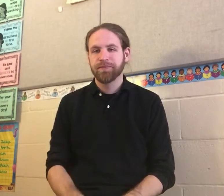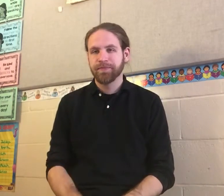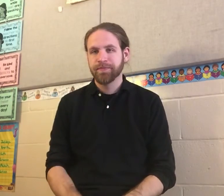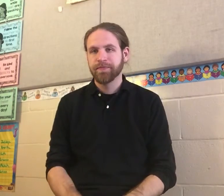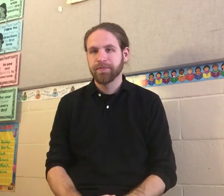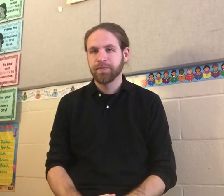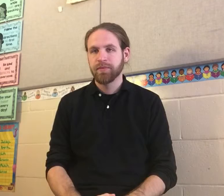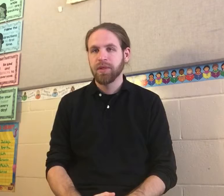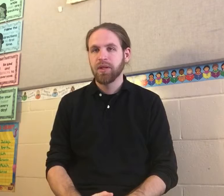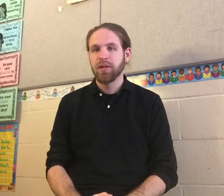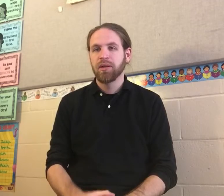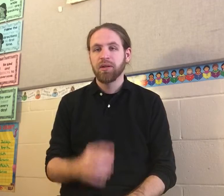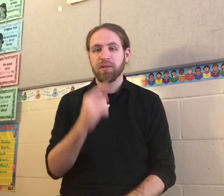Those are the insect's antennae.